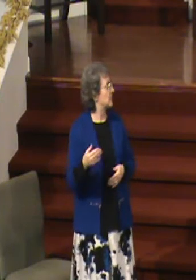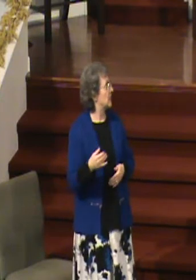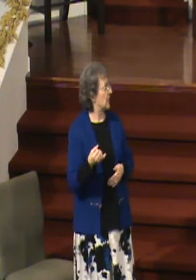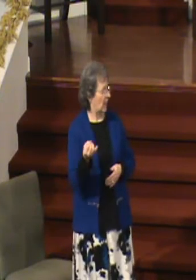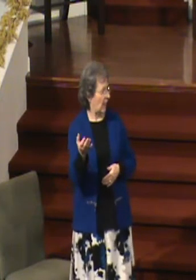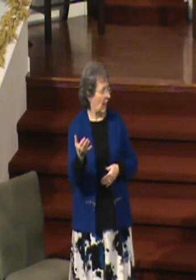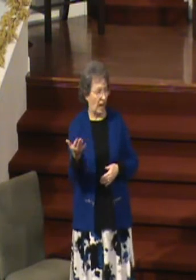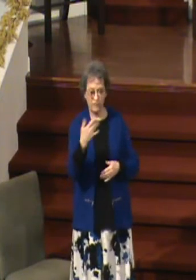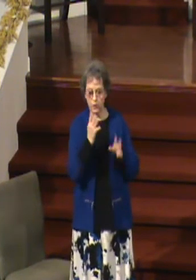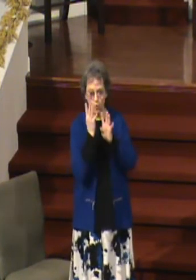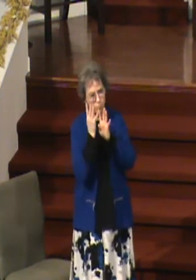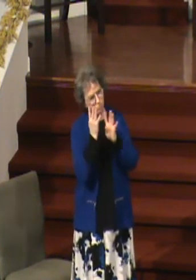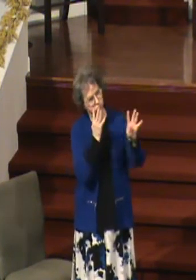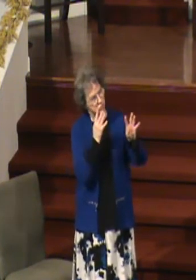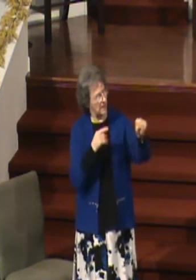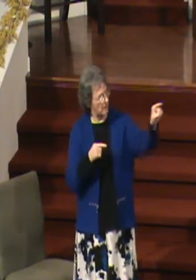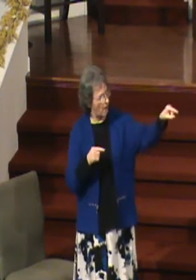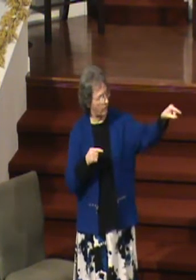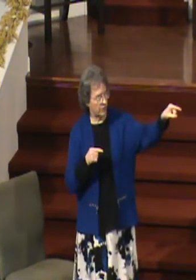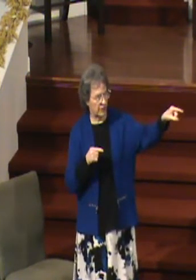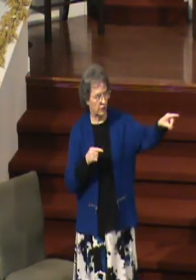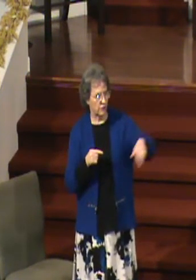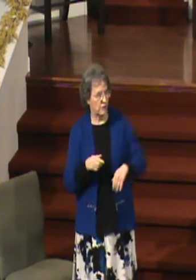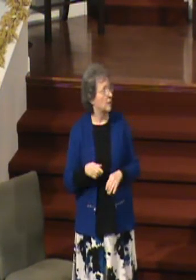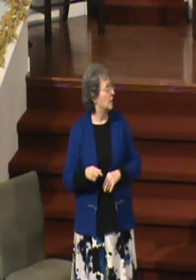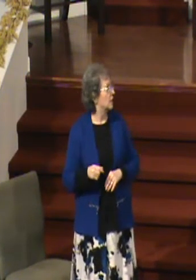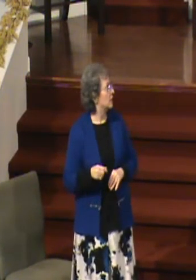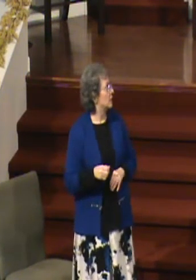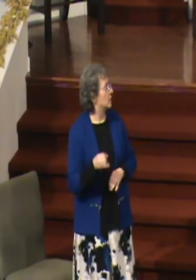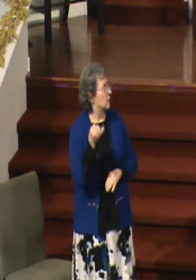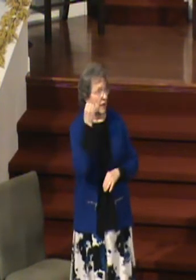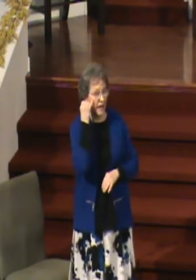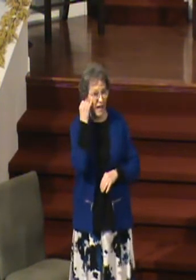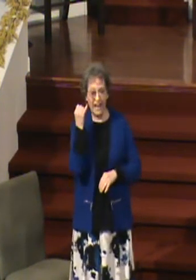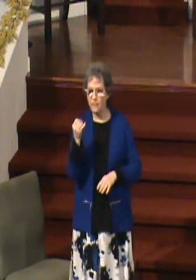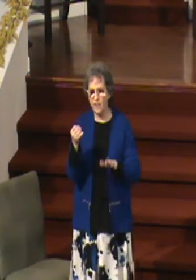line up over here. And if you could keep your comments brief,